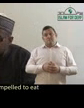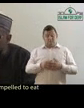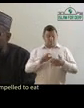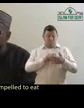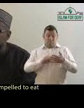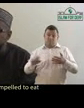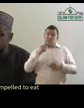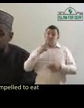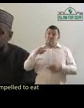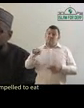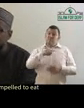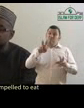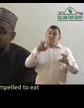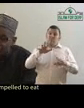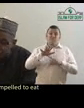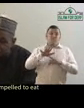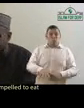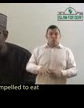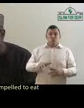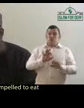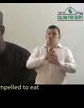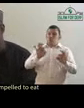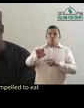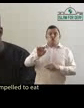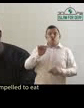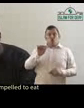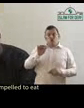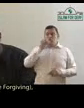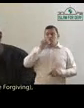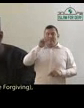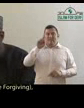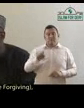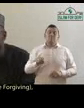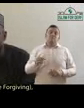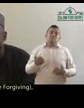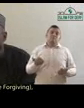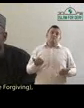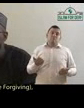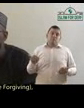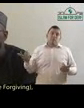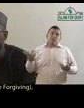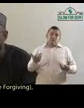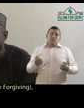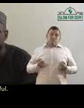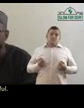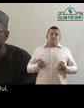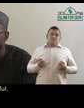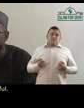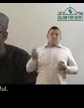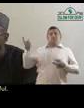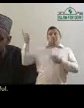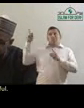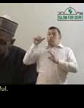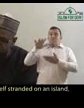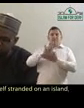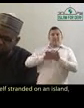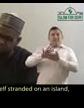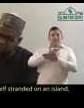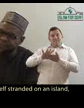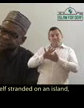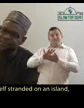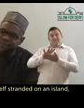if anyone is forced or compelled to eat any of these things, then Allah is Ghafur Rahim. He's forgiving and He's